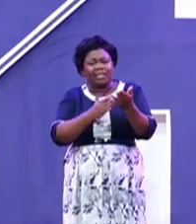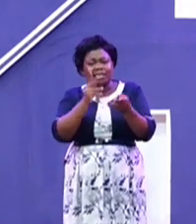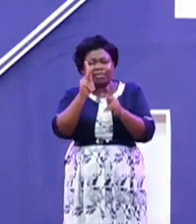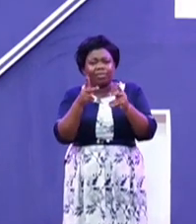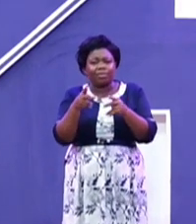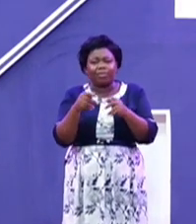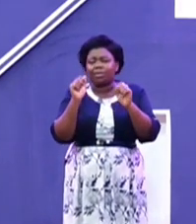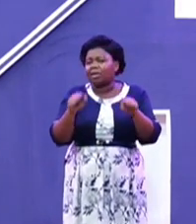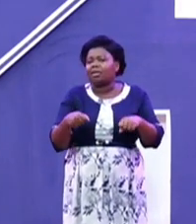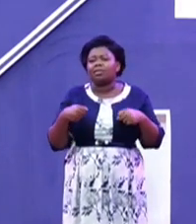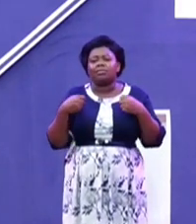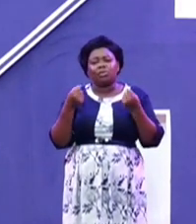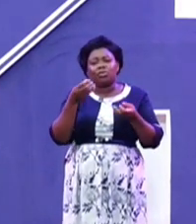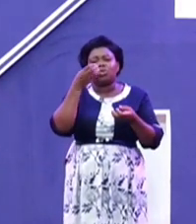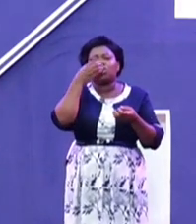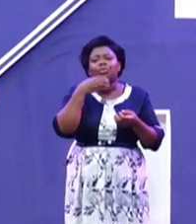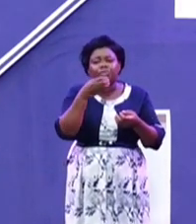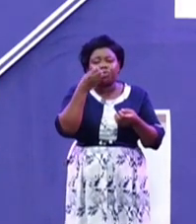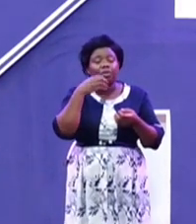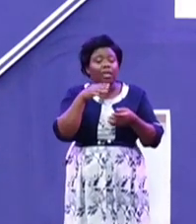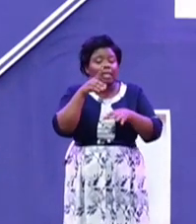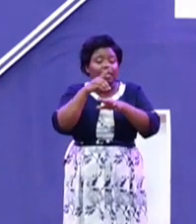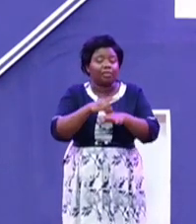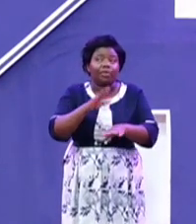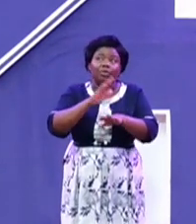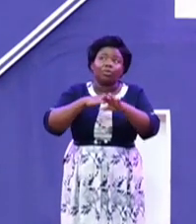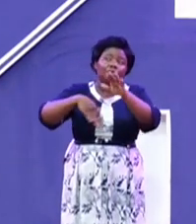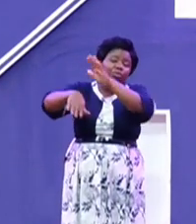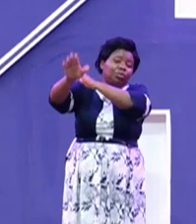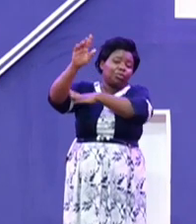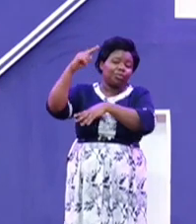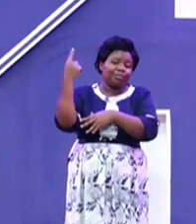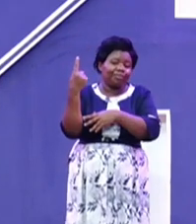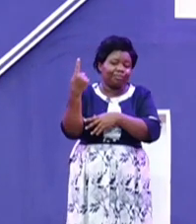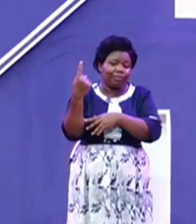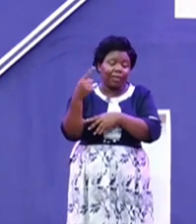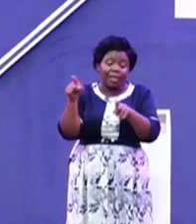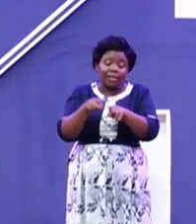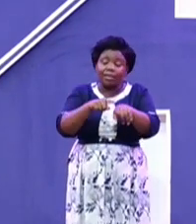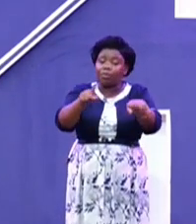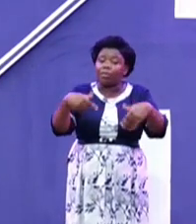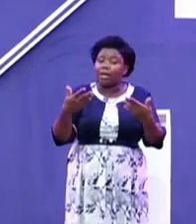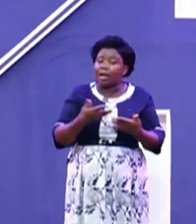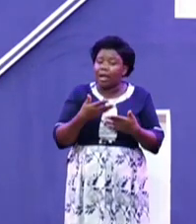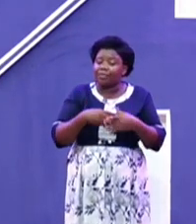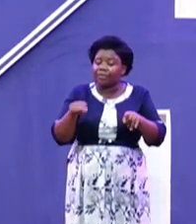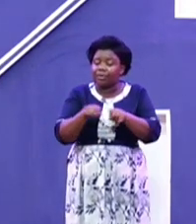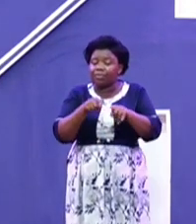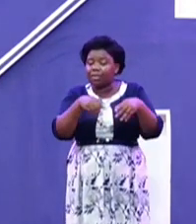kategori z'abantu abateesobola nga badipendinga ku ye nabo tukyabalina mu mulembe